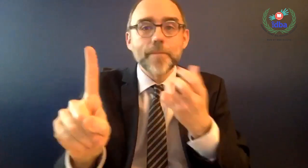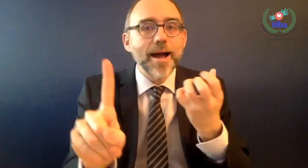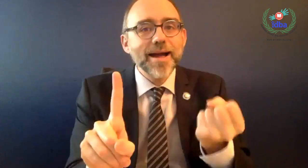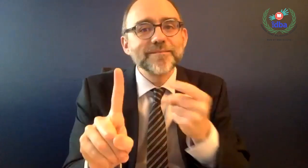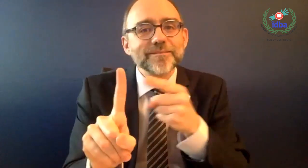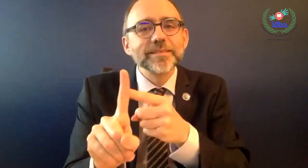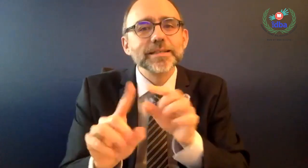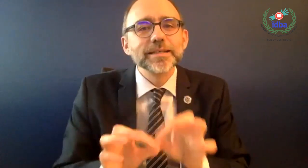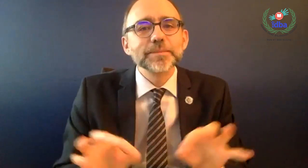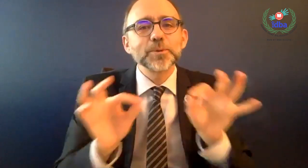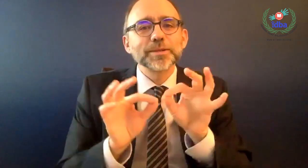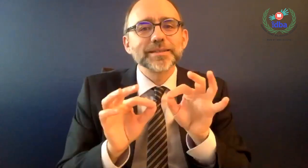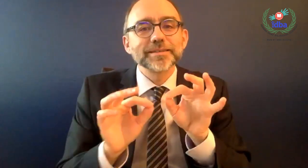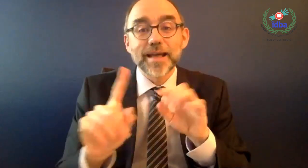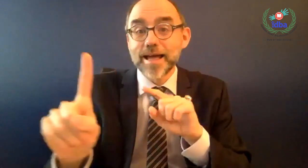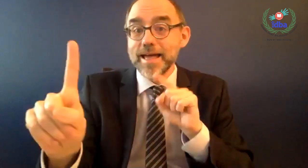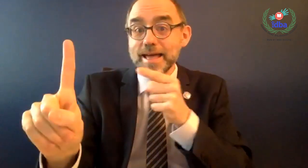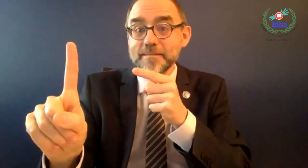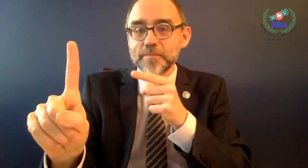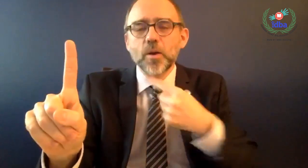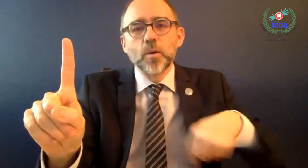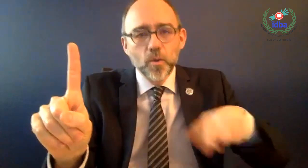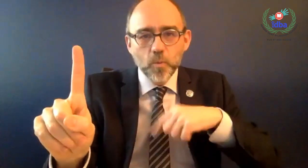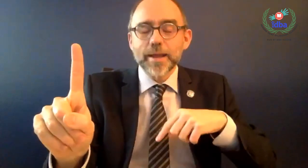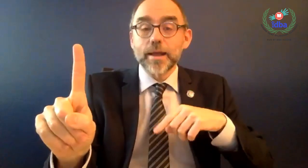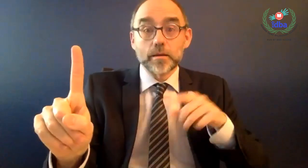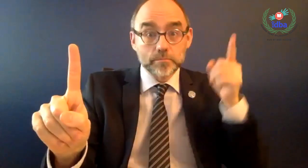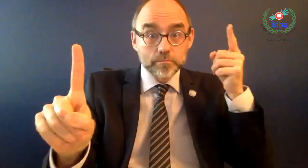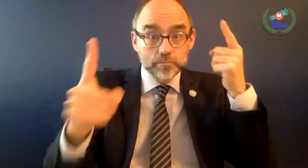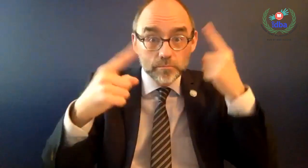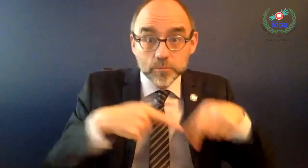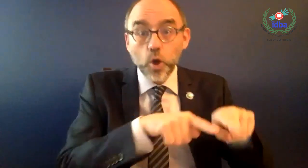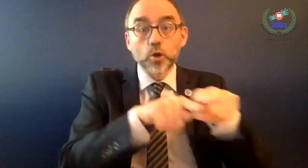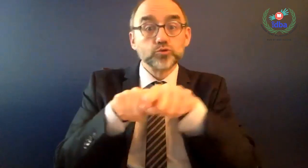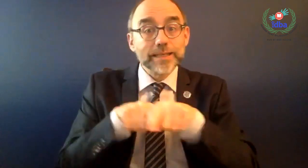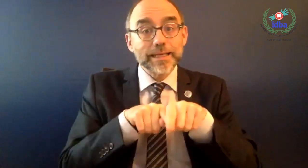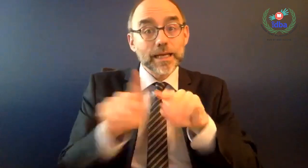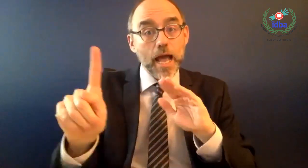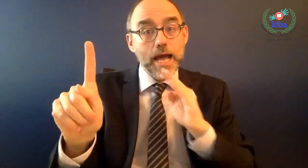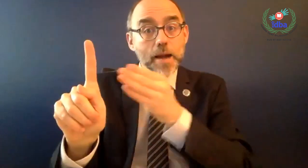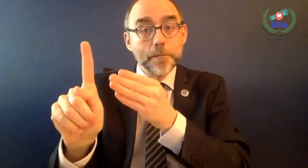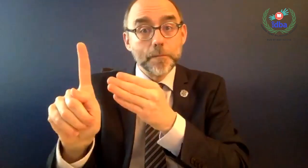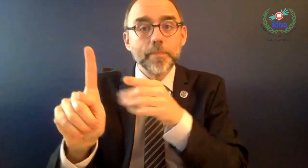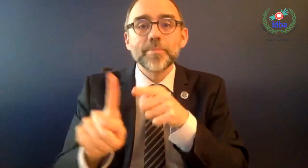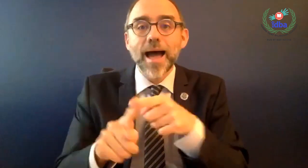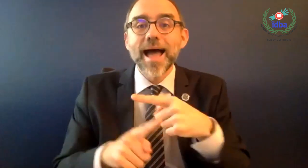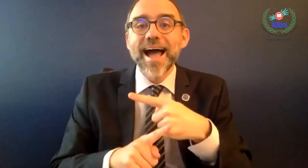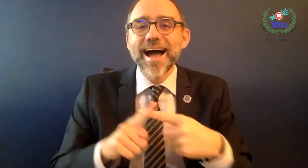So once we aim, at least we work towards it. We won't really achieve it tomorrow, but if we have